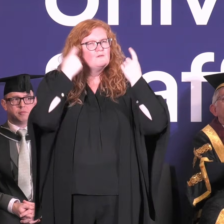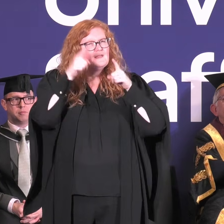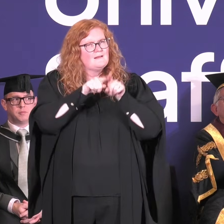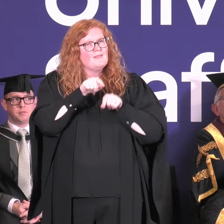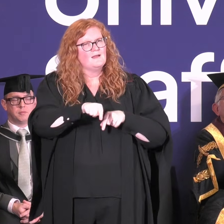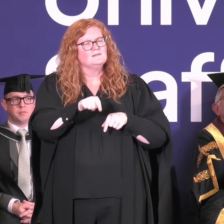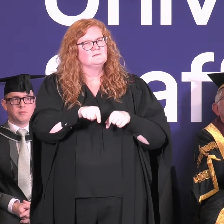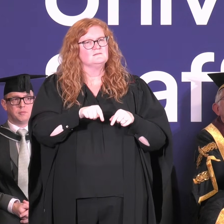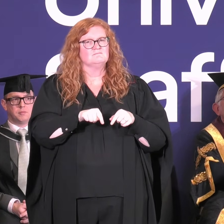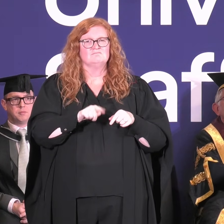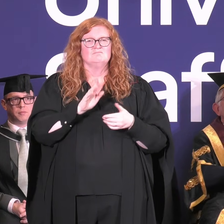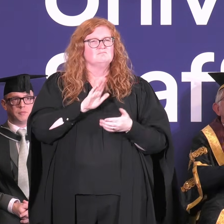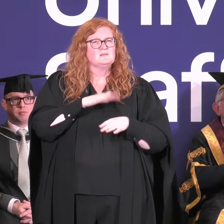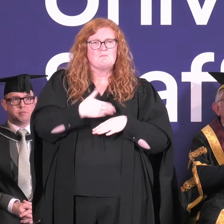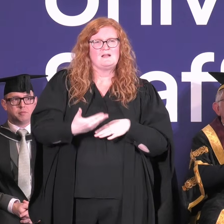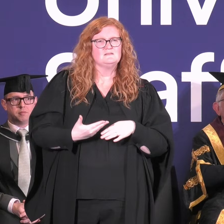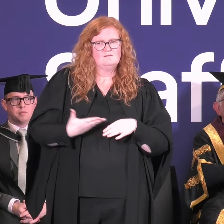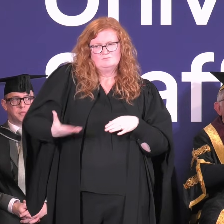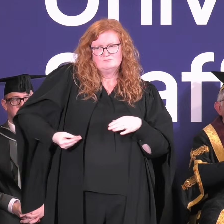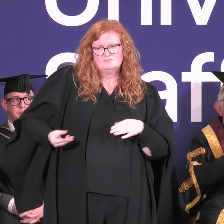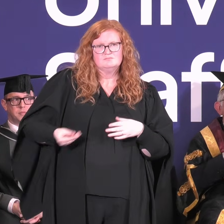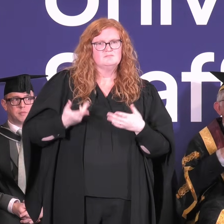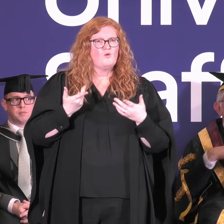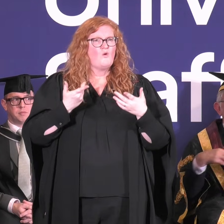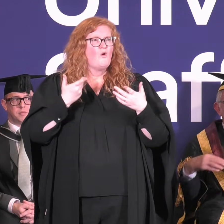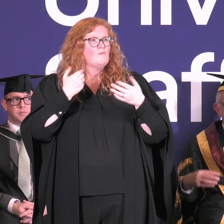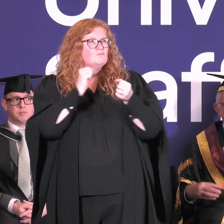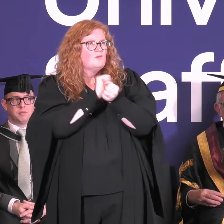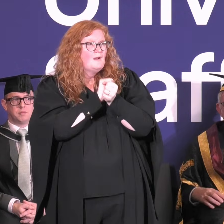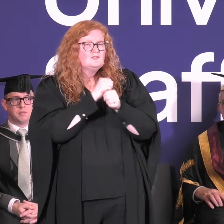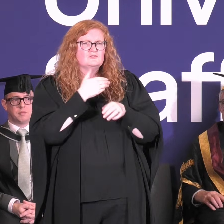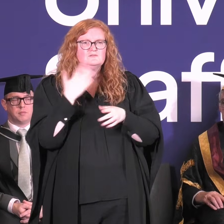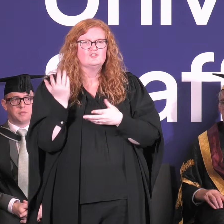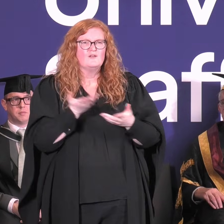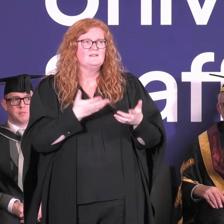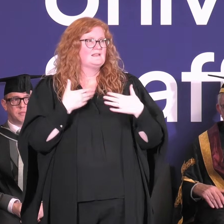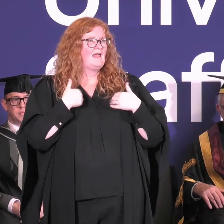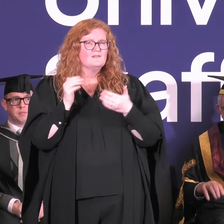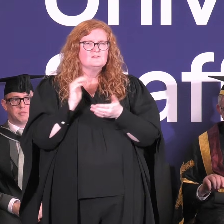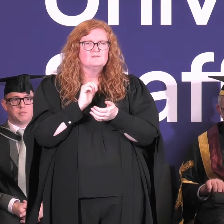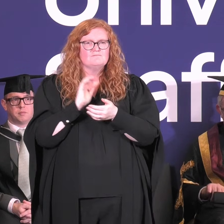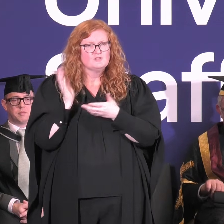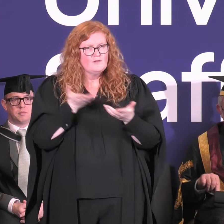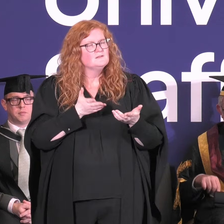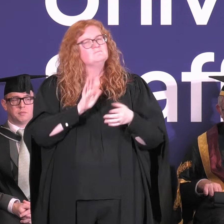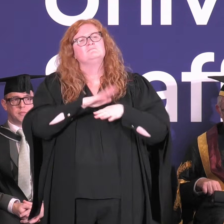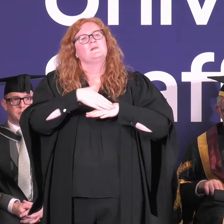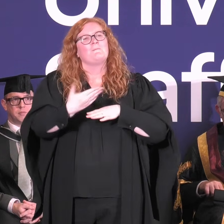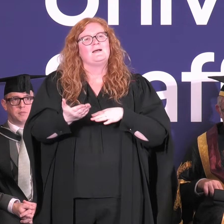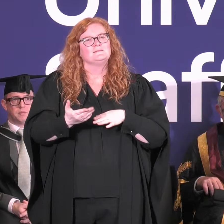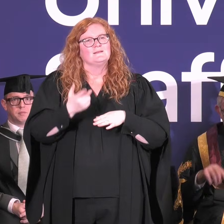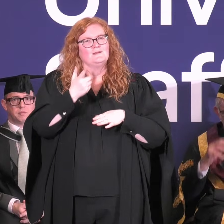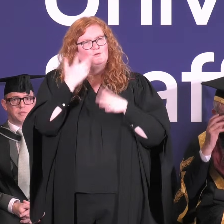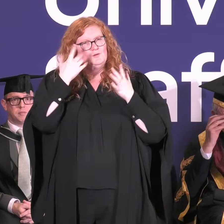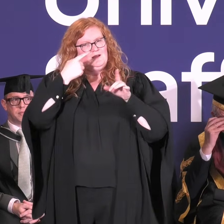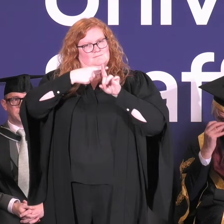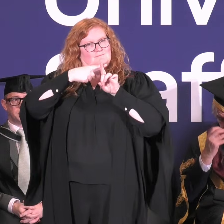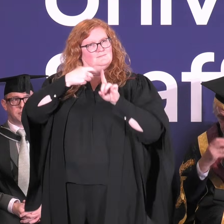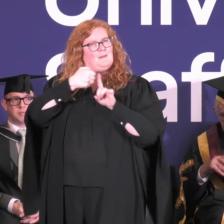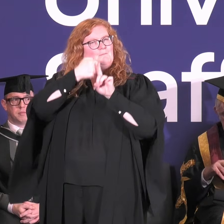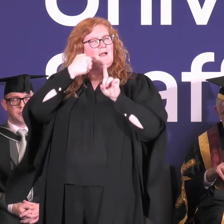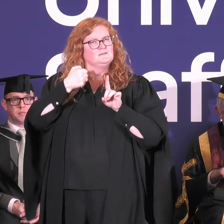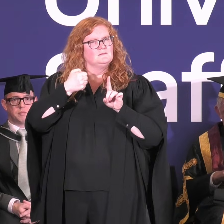profit-making enterprise, or if you're in the probation service, or a police service, or the health service. You can make a huge difference. And sometimes it